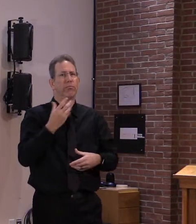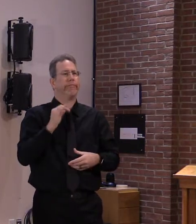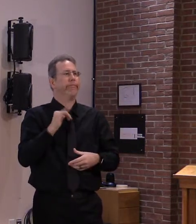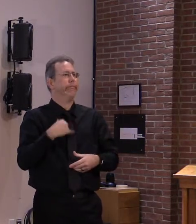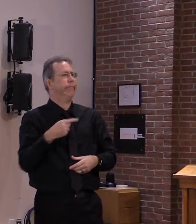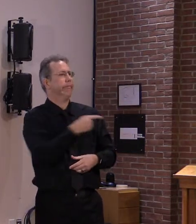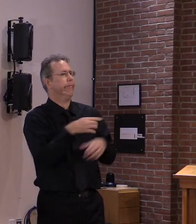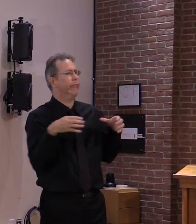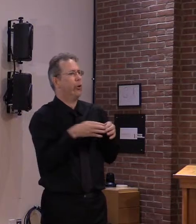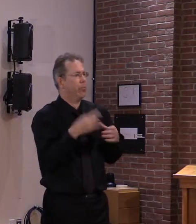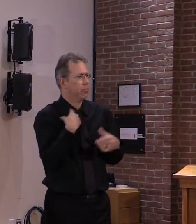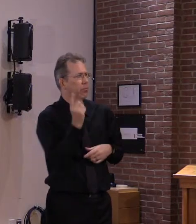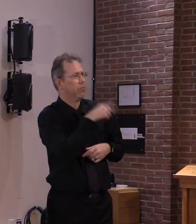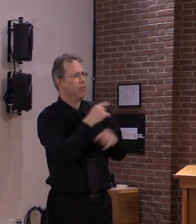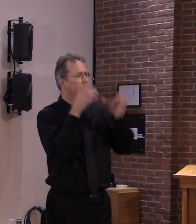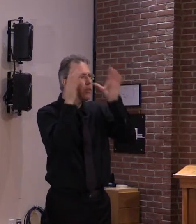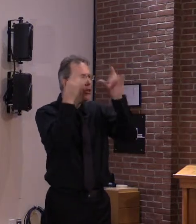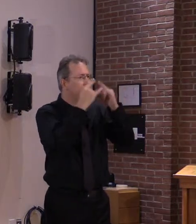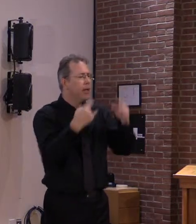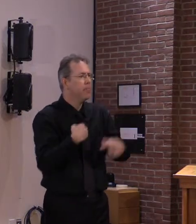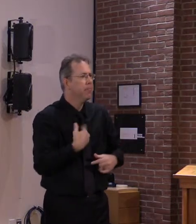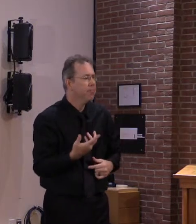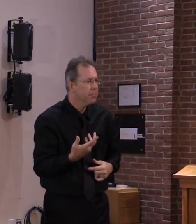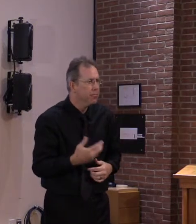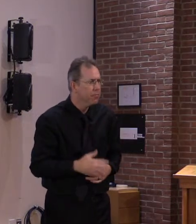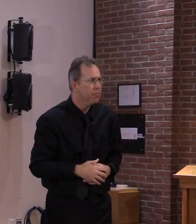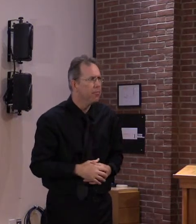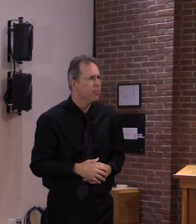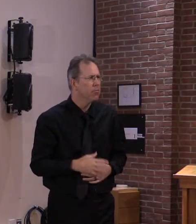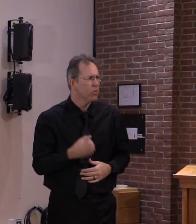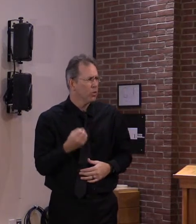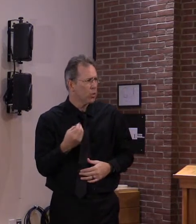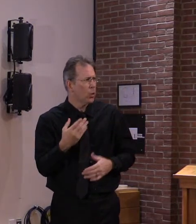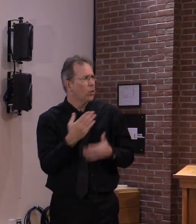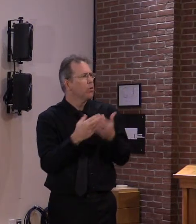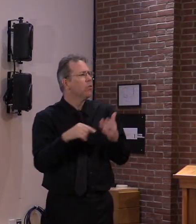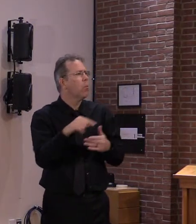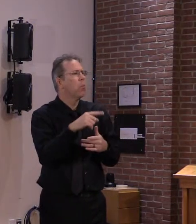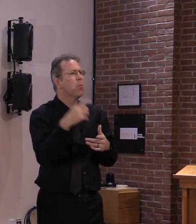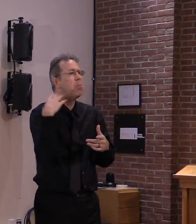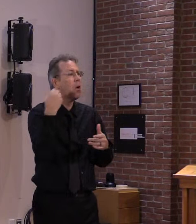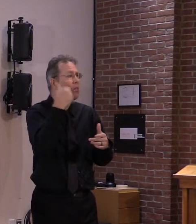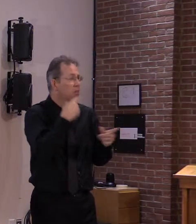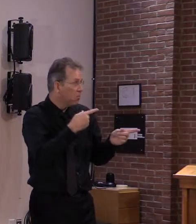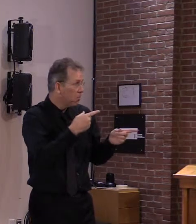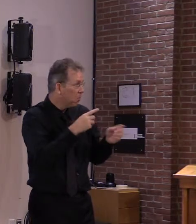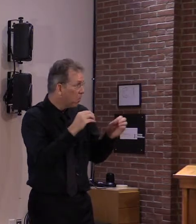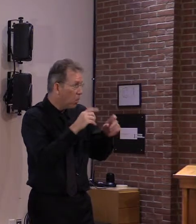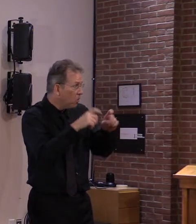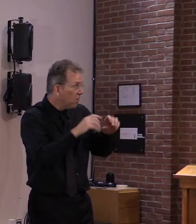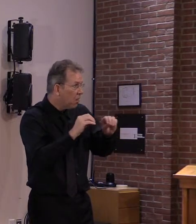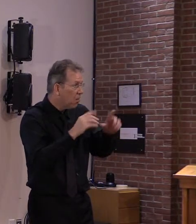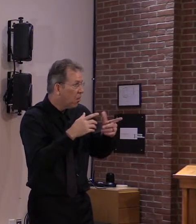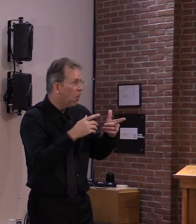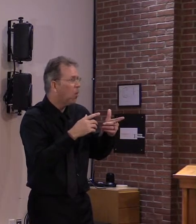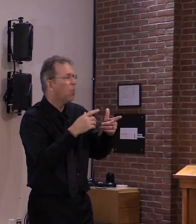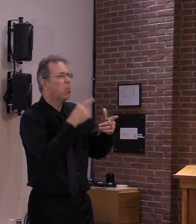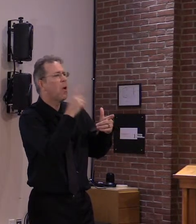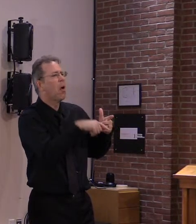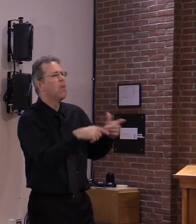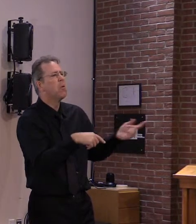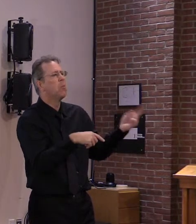The nice part about the data I gave you on teachers, I think if we looked at the overall data on healthcare, as we